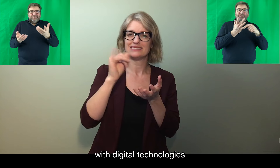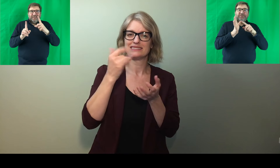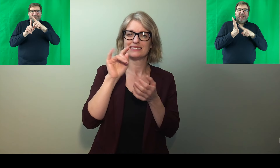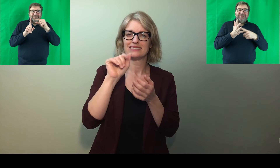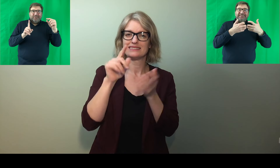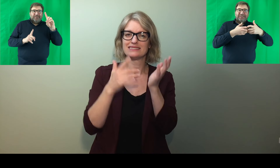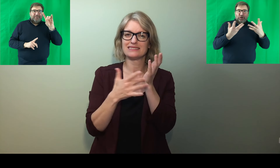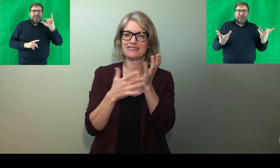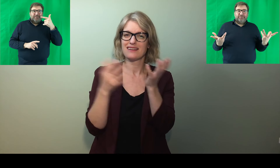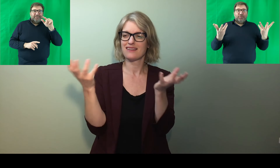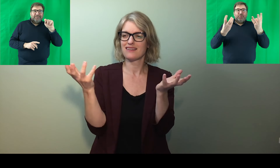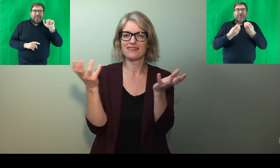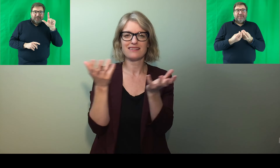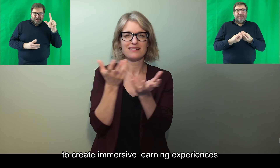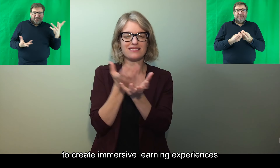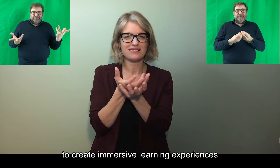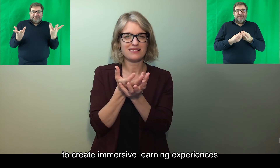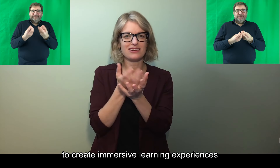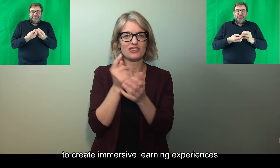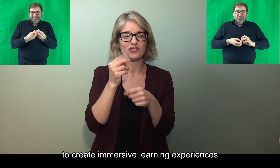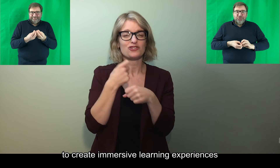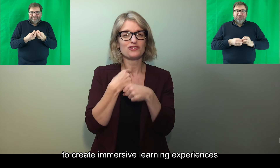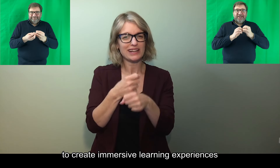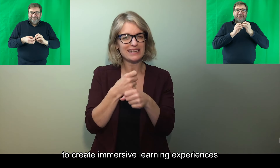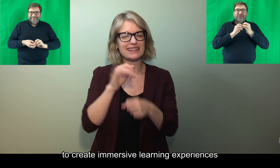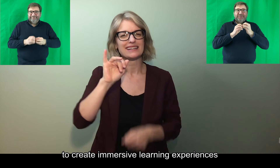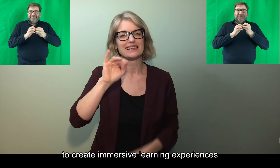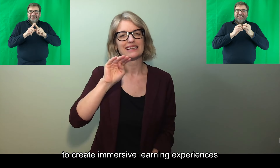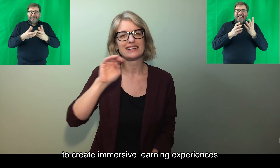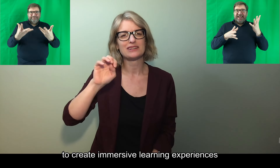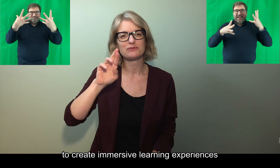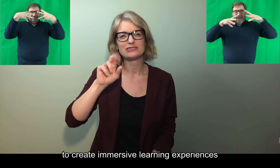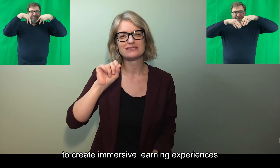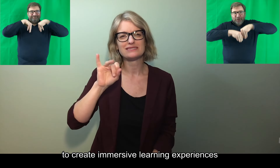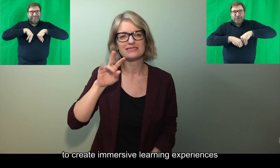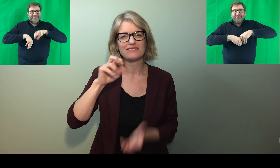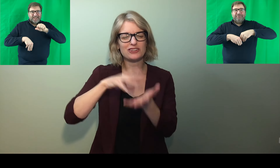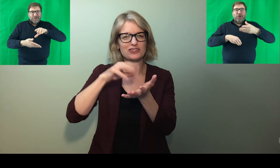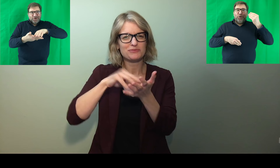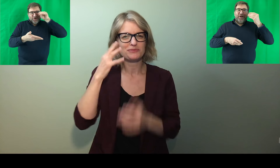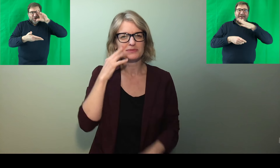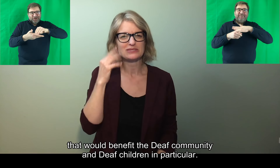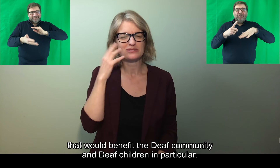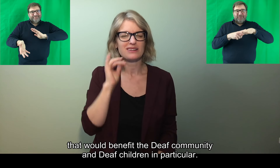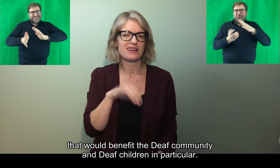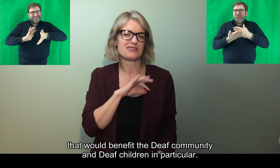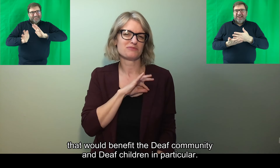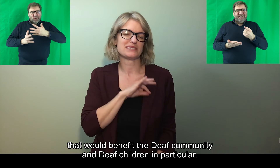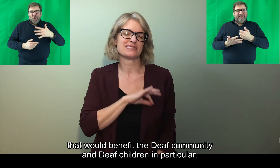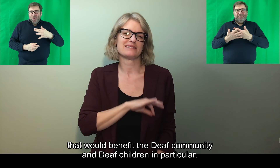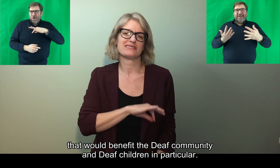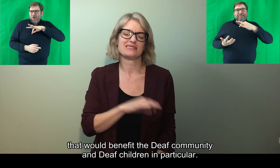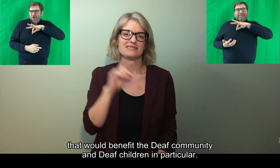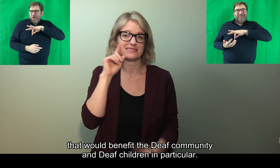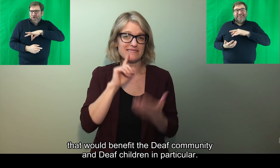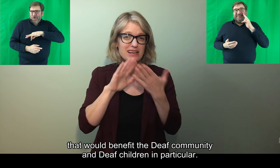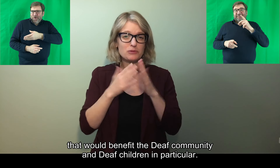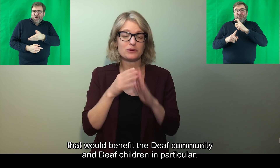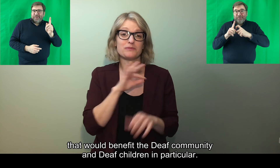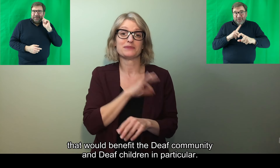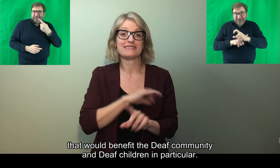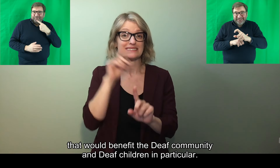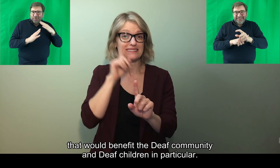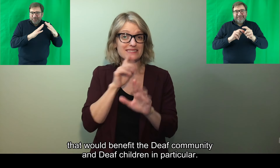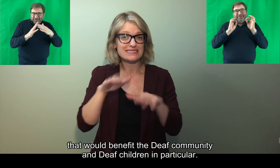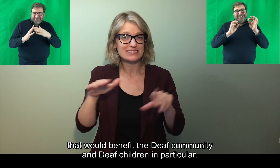technologies to create immersive learning experiences that would benefit the deaf community